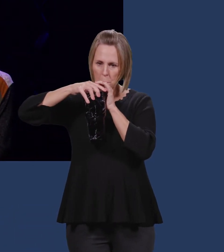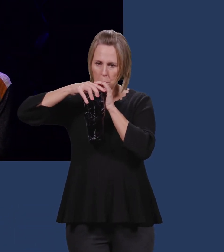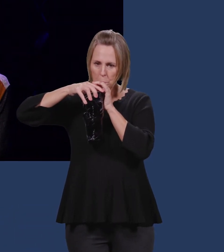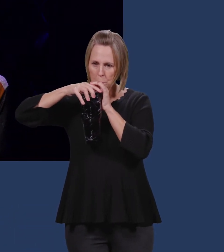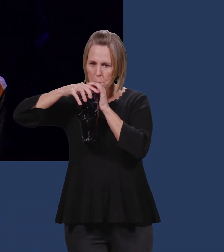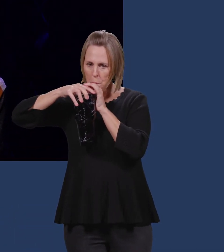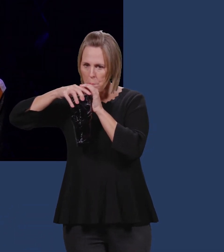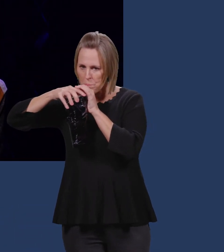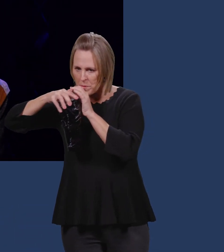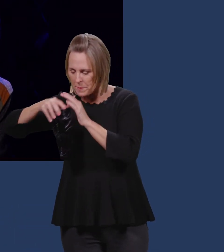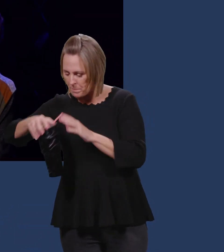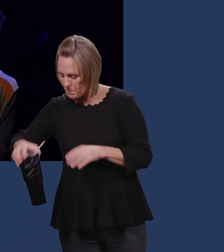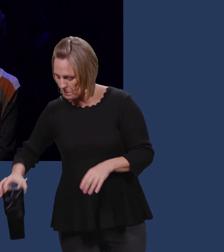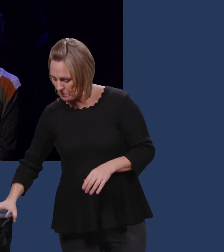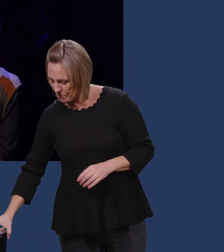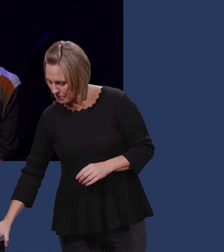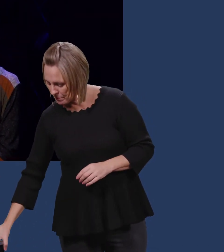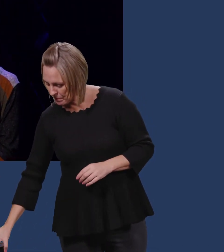Church, would you pray with me?